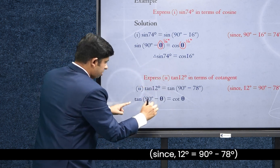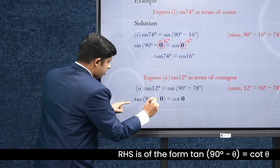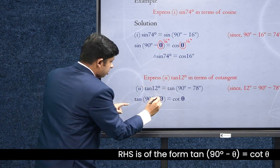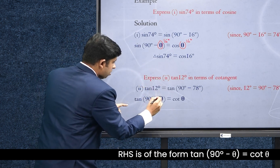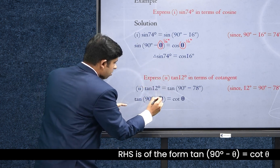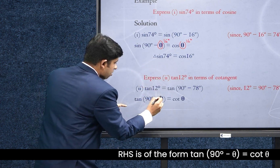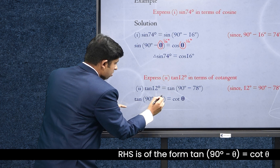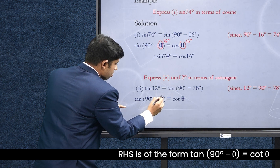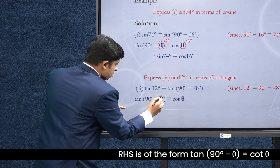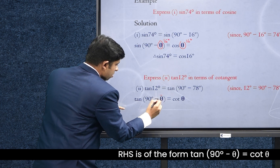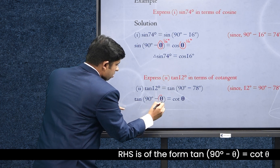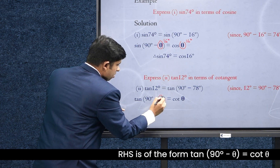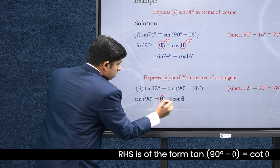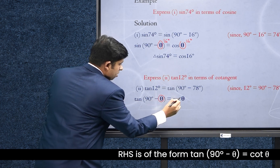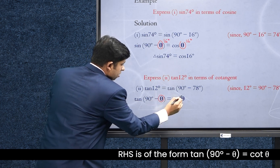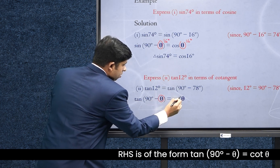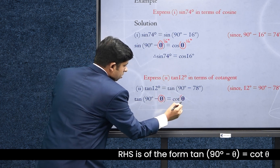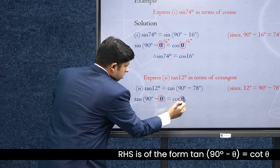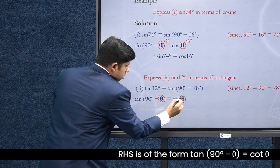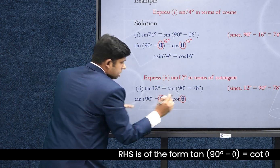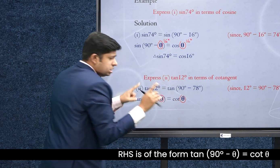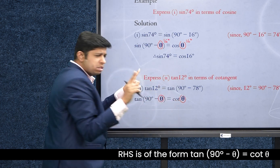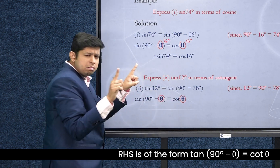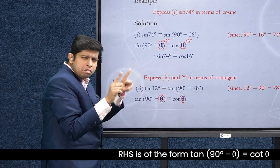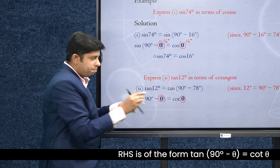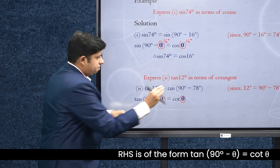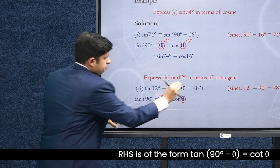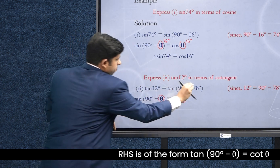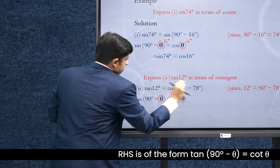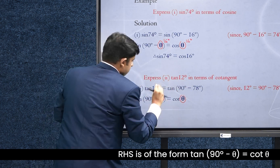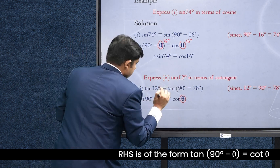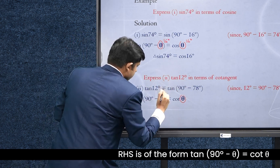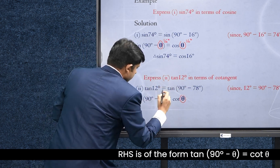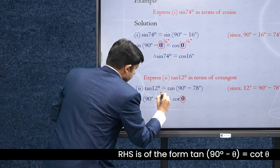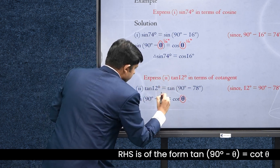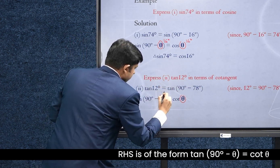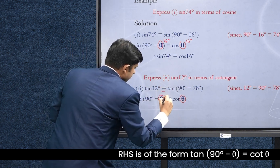Right hand side is of the form tan 90 minus theta is equal to cot theta.